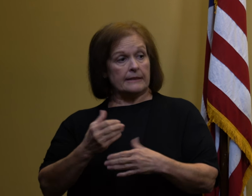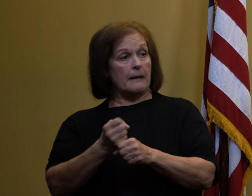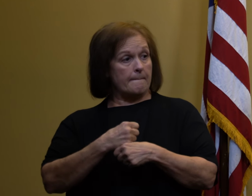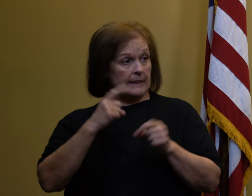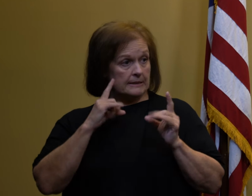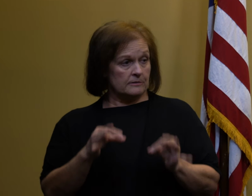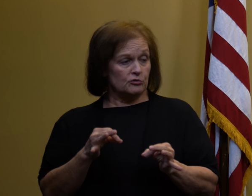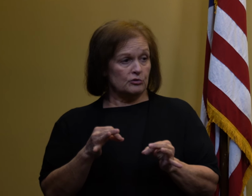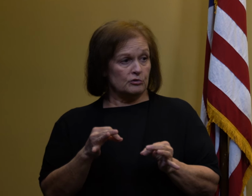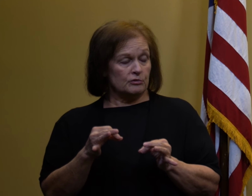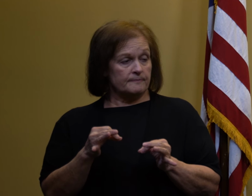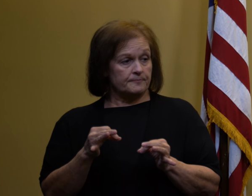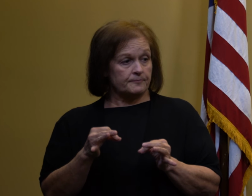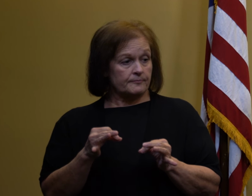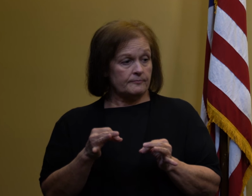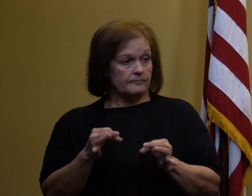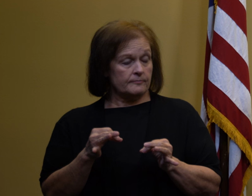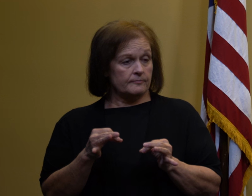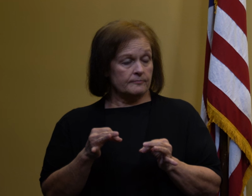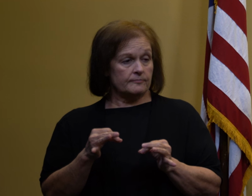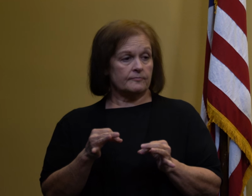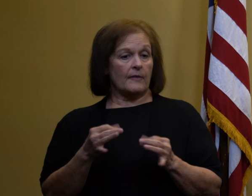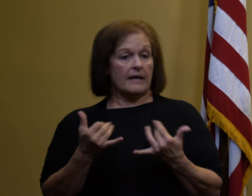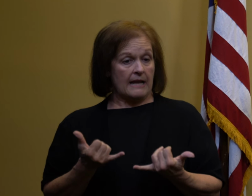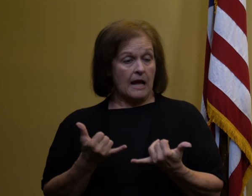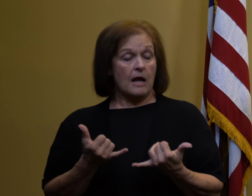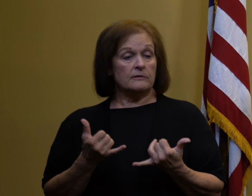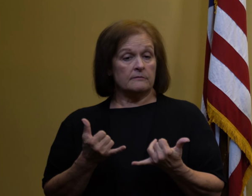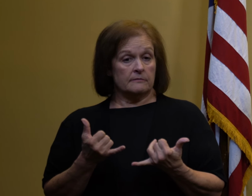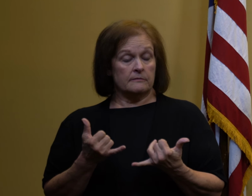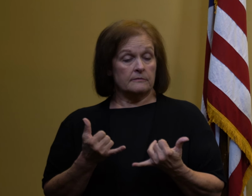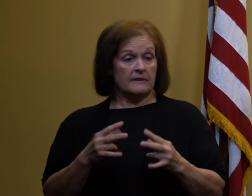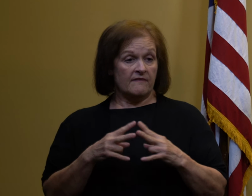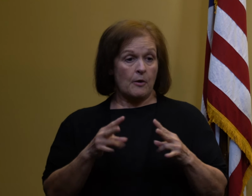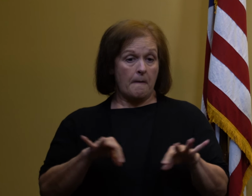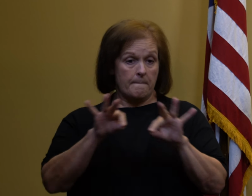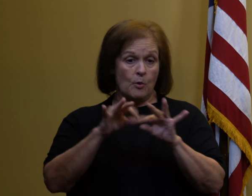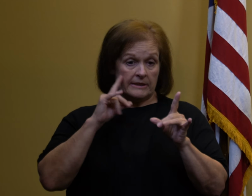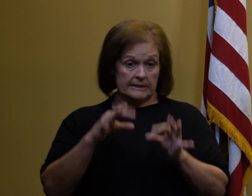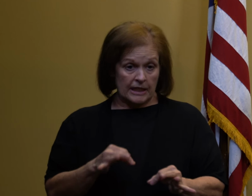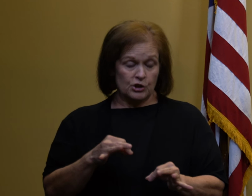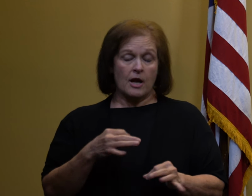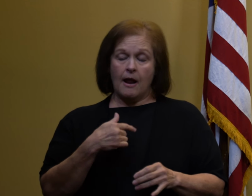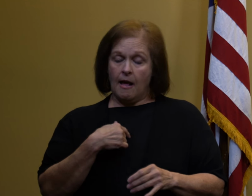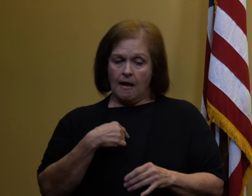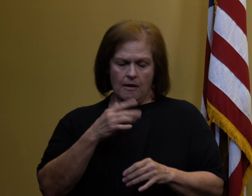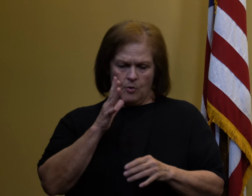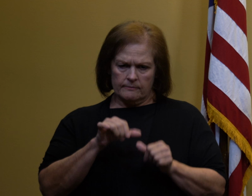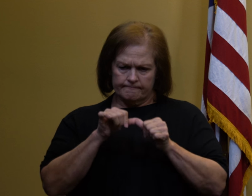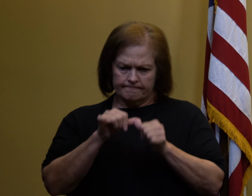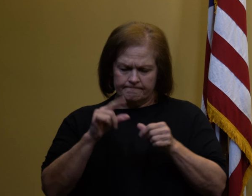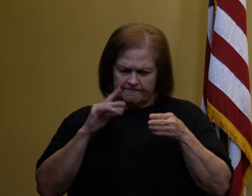decision. And as I mentioned, it is a very important one. And I'm going to give it all the attention that